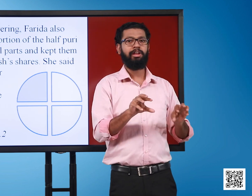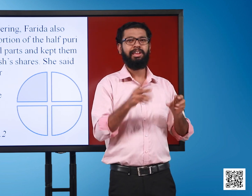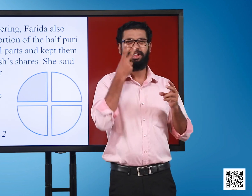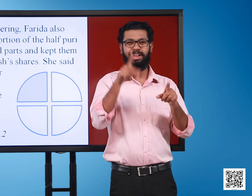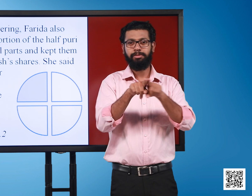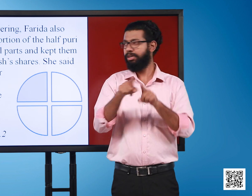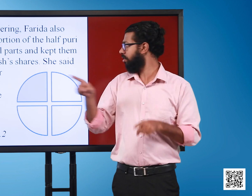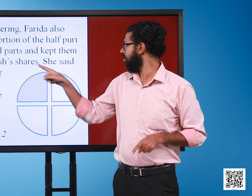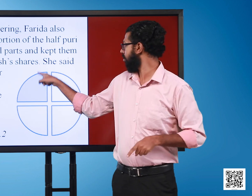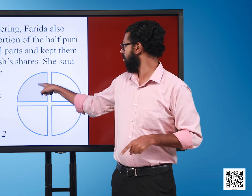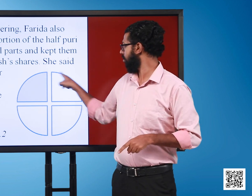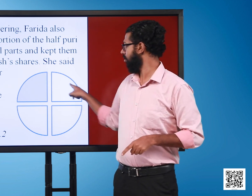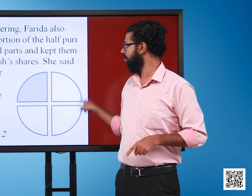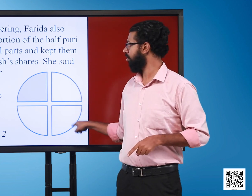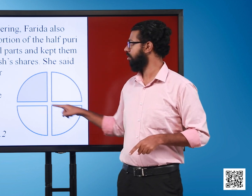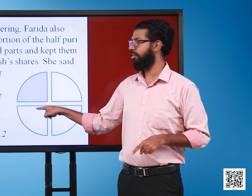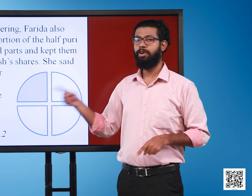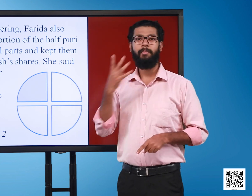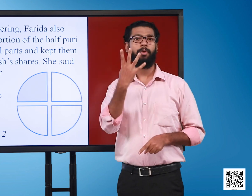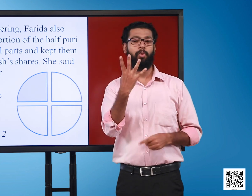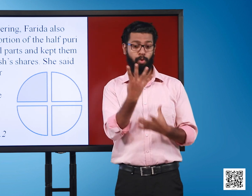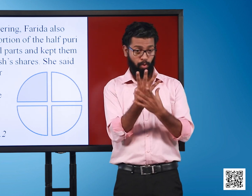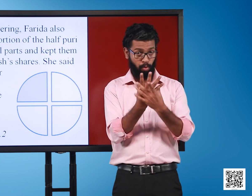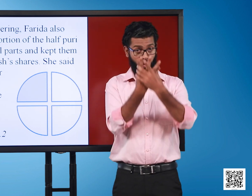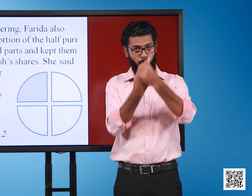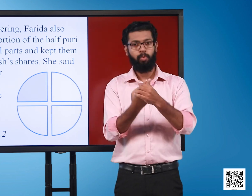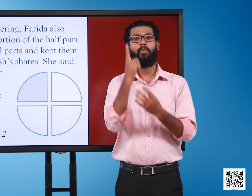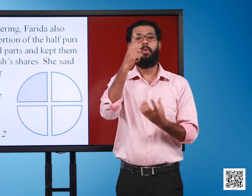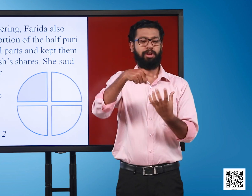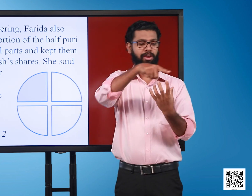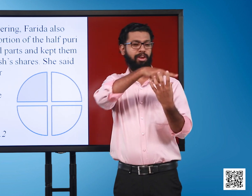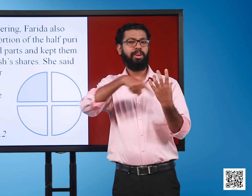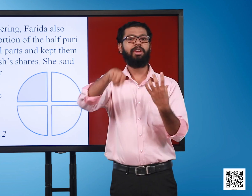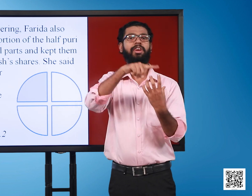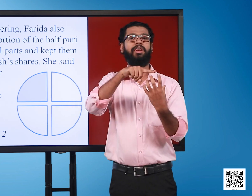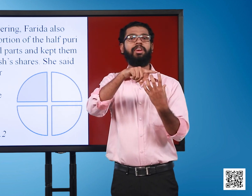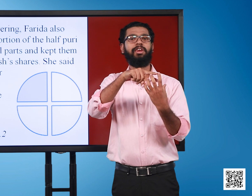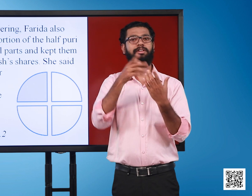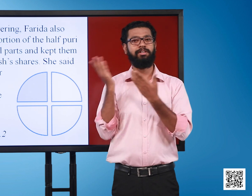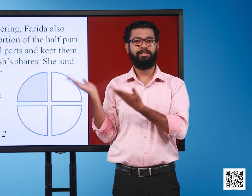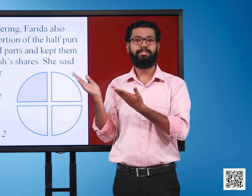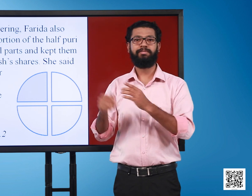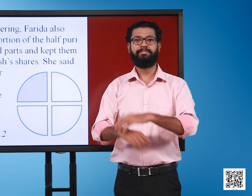She said that these 4 equal parts together make one whole. Figure 7.2.